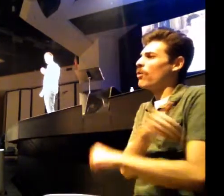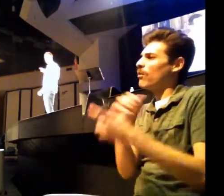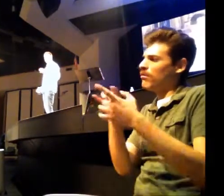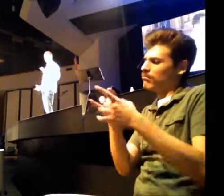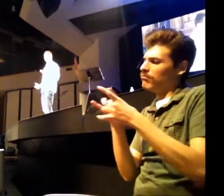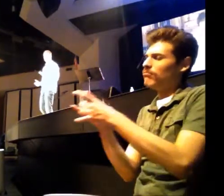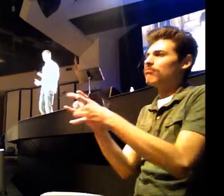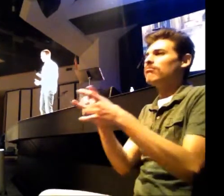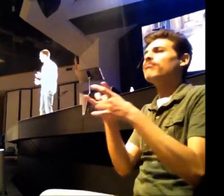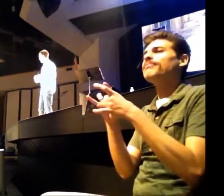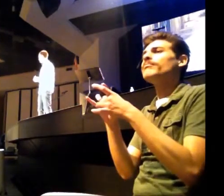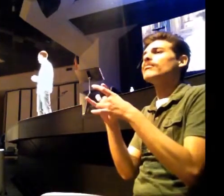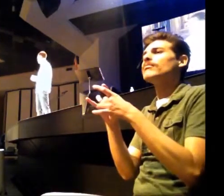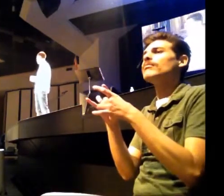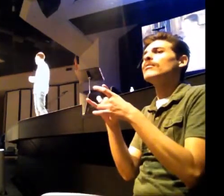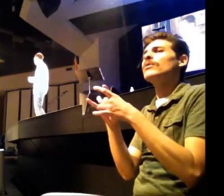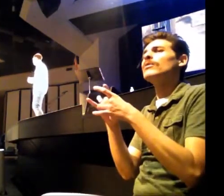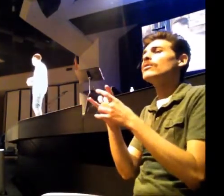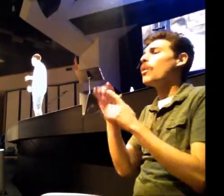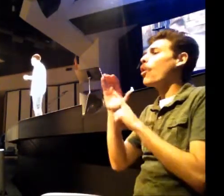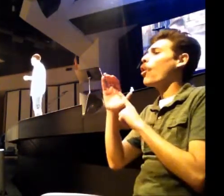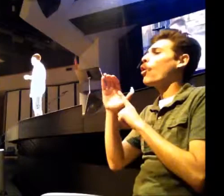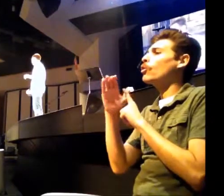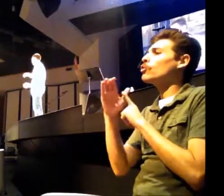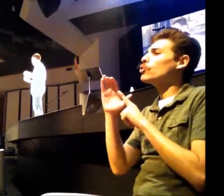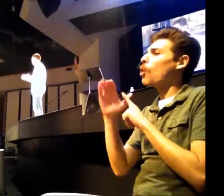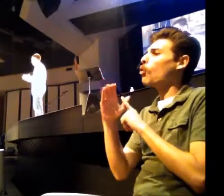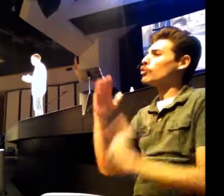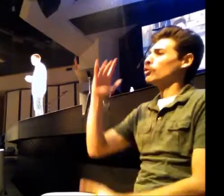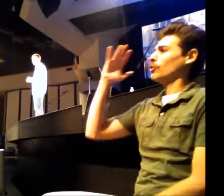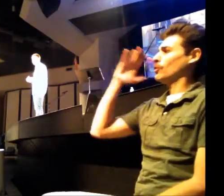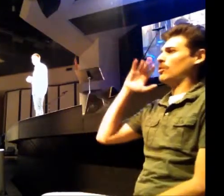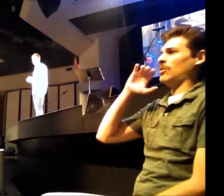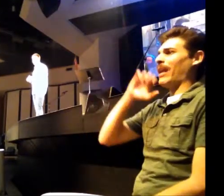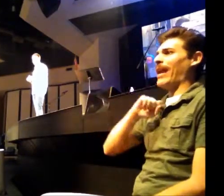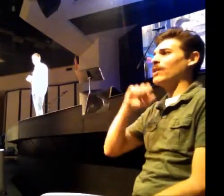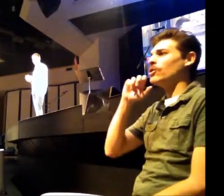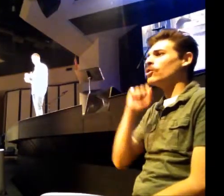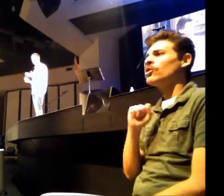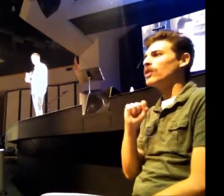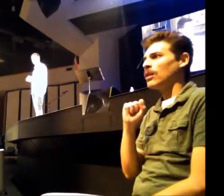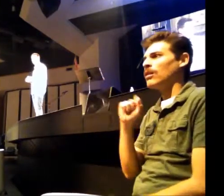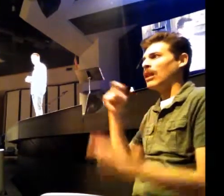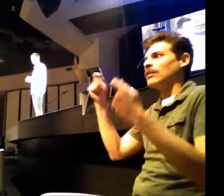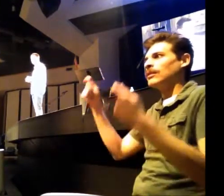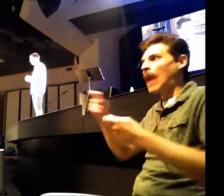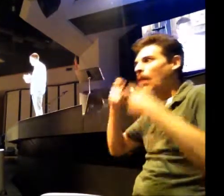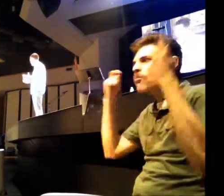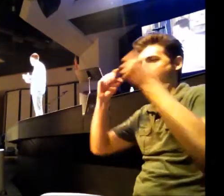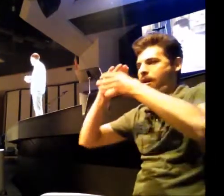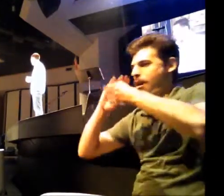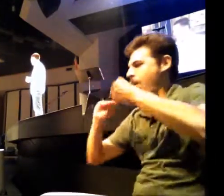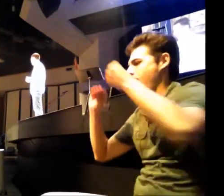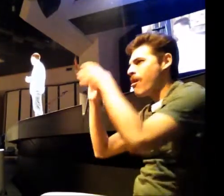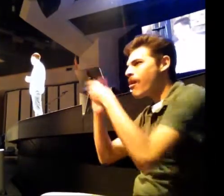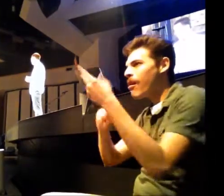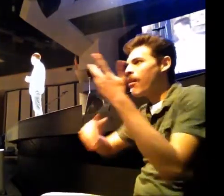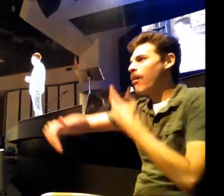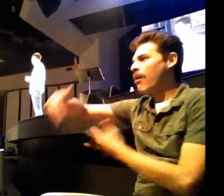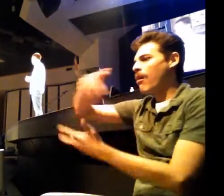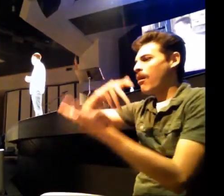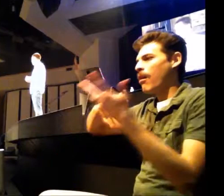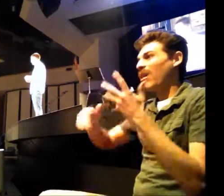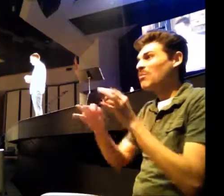unifying. Ancient cultures understood the art of storytelling and celebration before one another. They did. Was a very, very important part